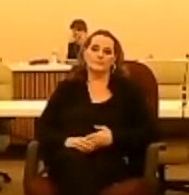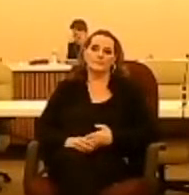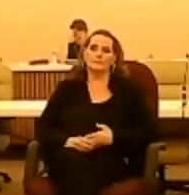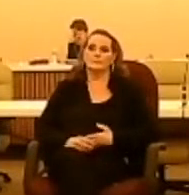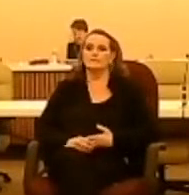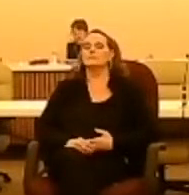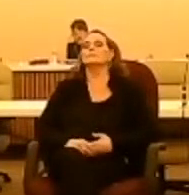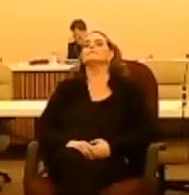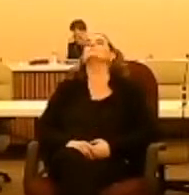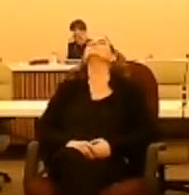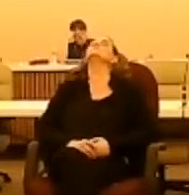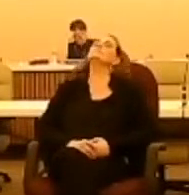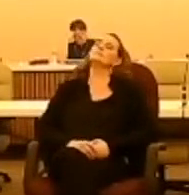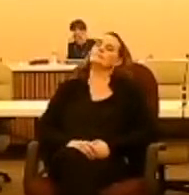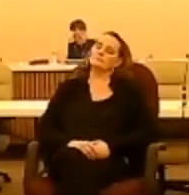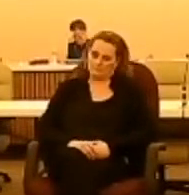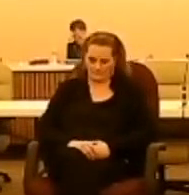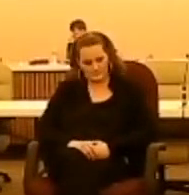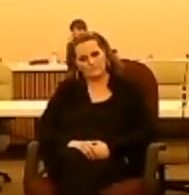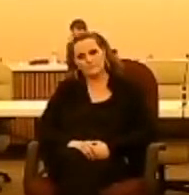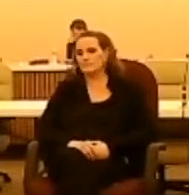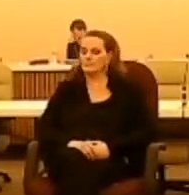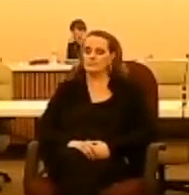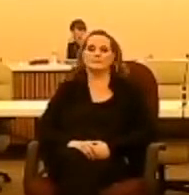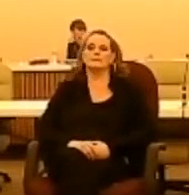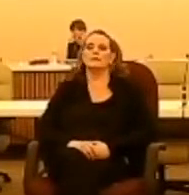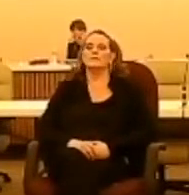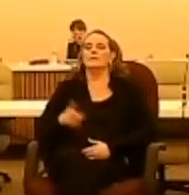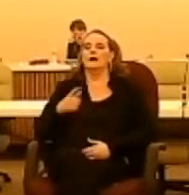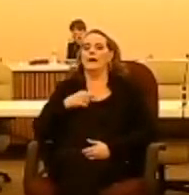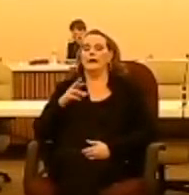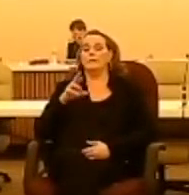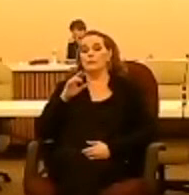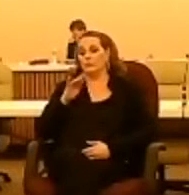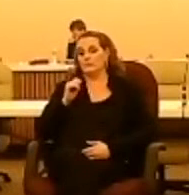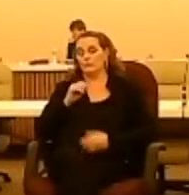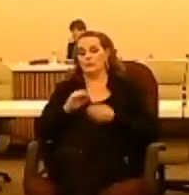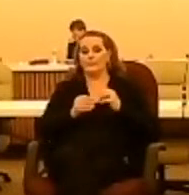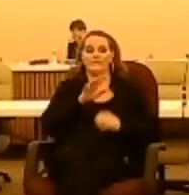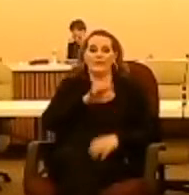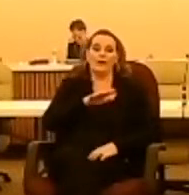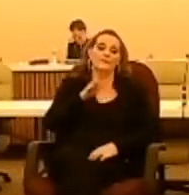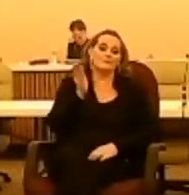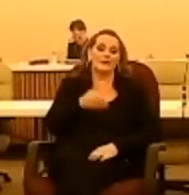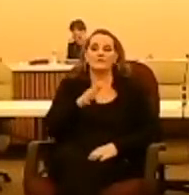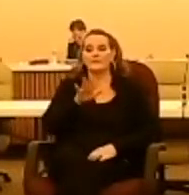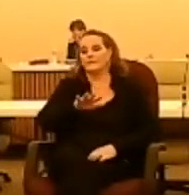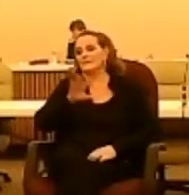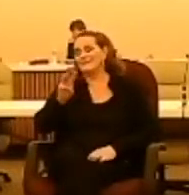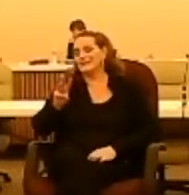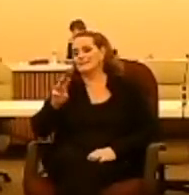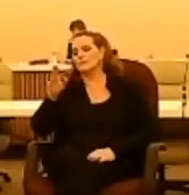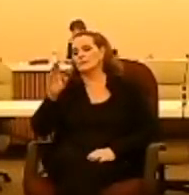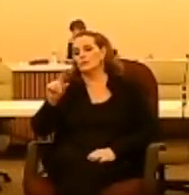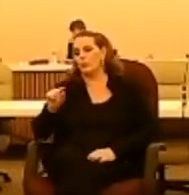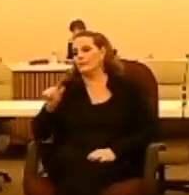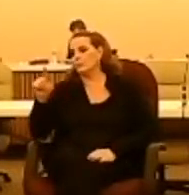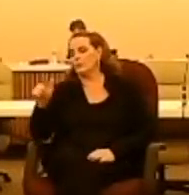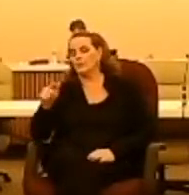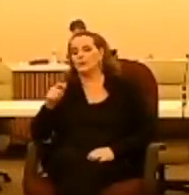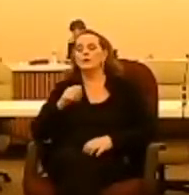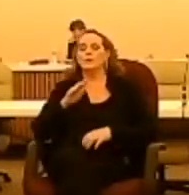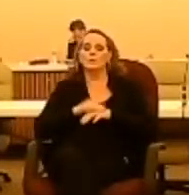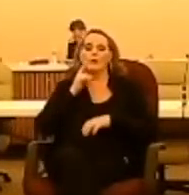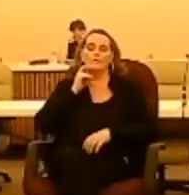Ready? Yep. Supervisor Schultz and fellow board members, I have resolution number 5-56, 2021, to call for a